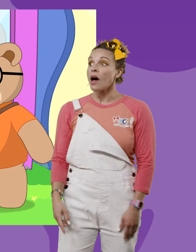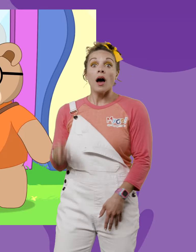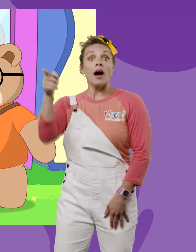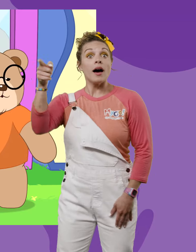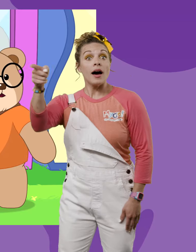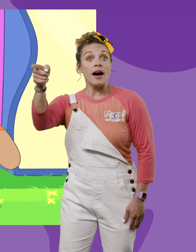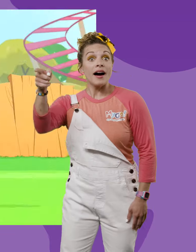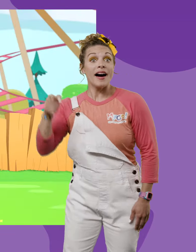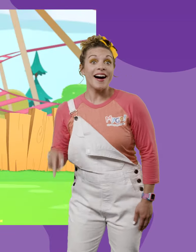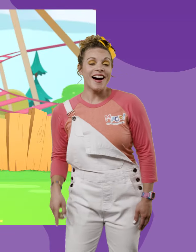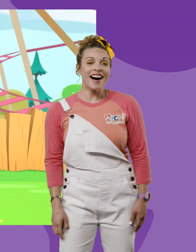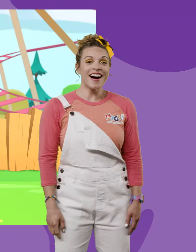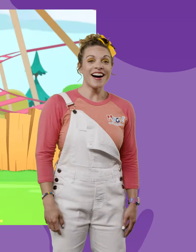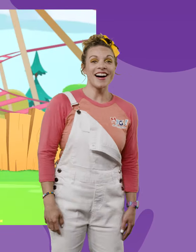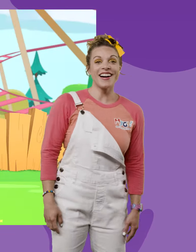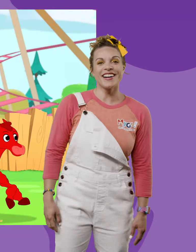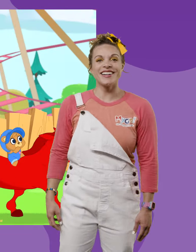There he is!